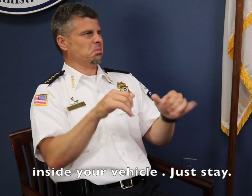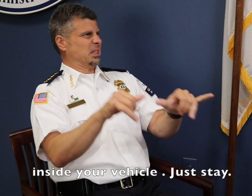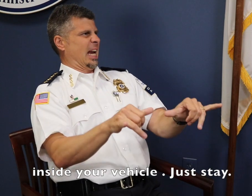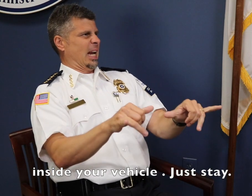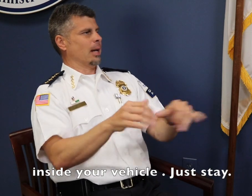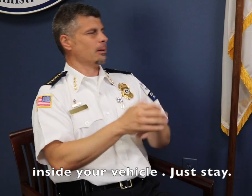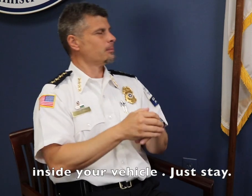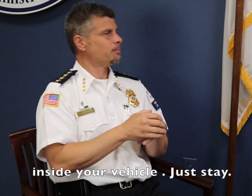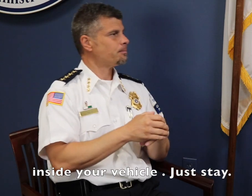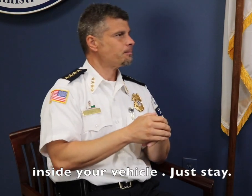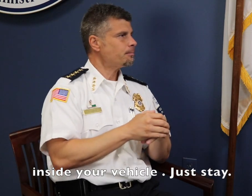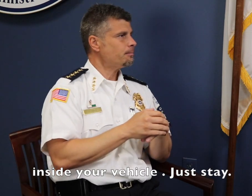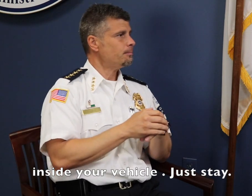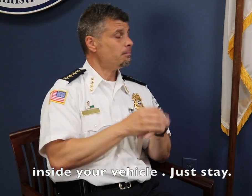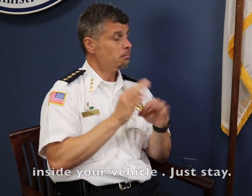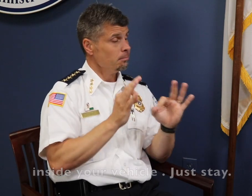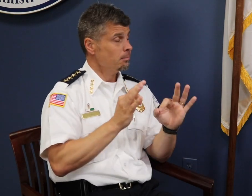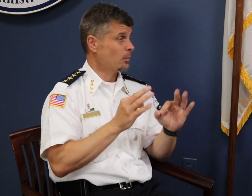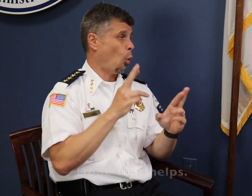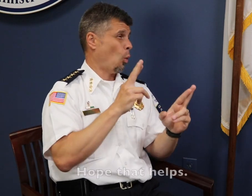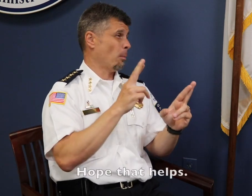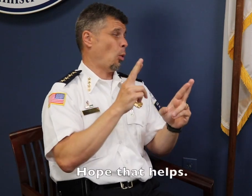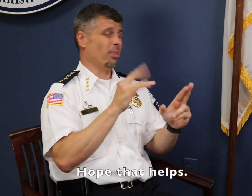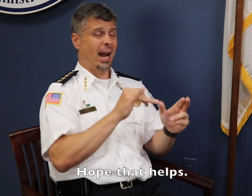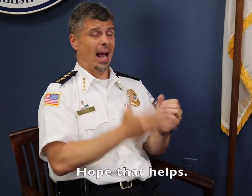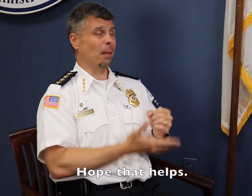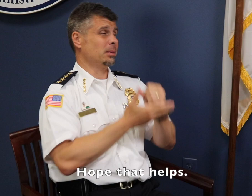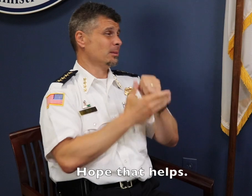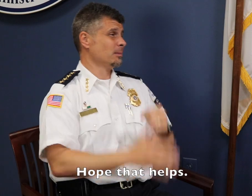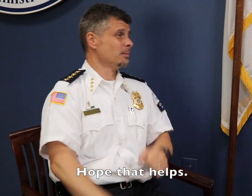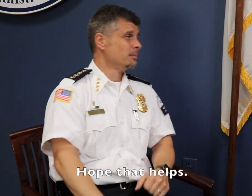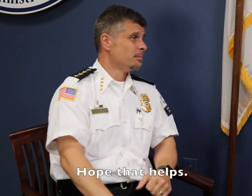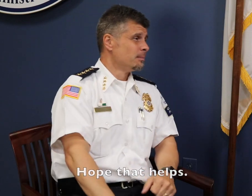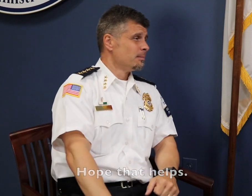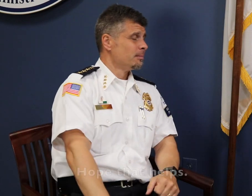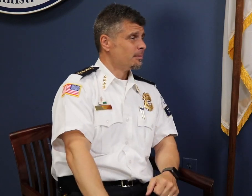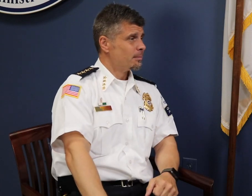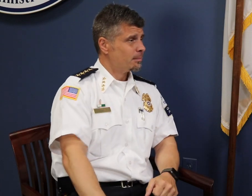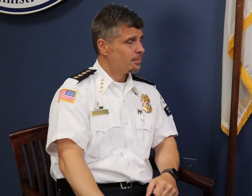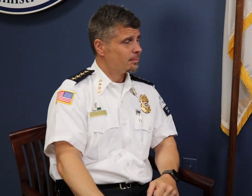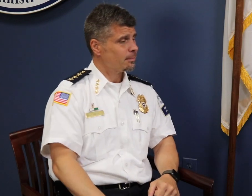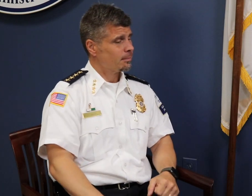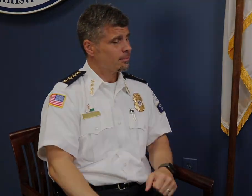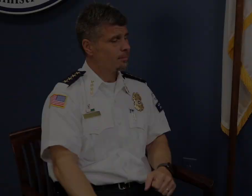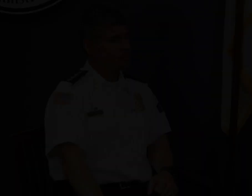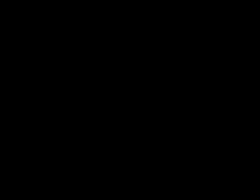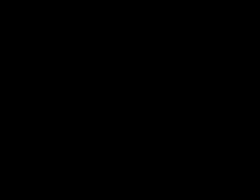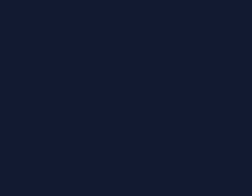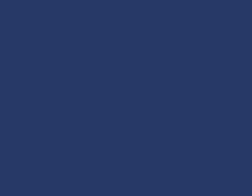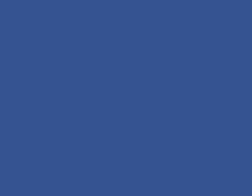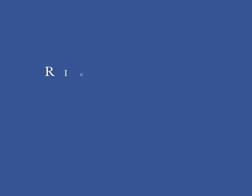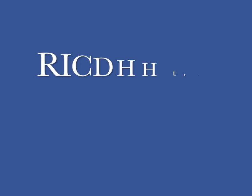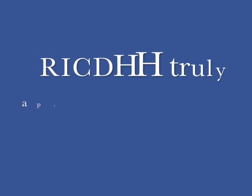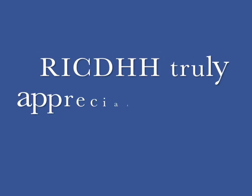vehicle, so be patient and wait. One very important thing to remember is don't get out of the car. Stay inside your vehicle. Hope that helps.